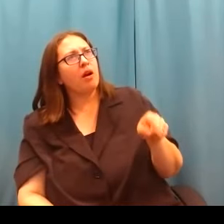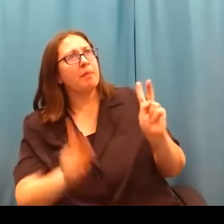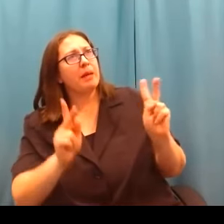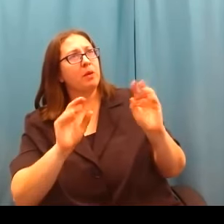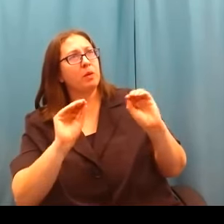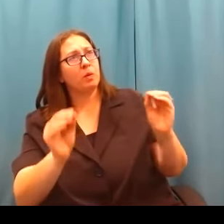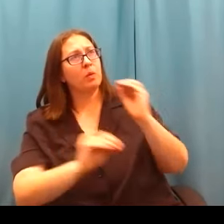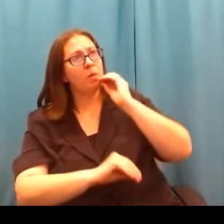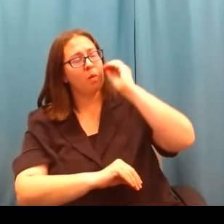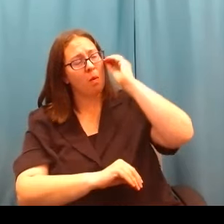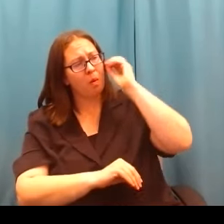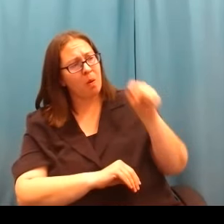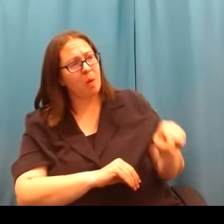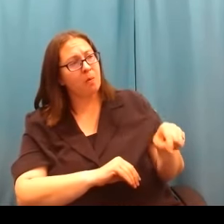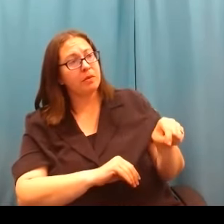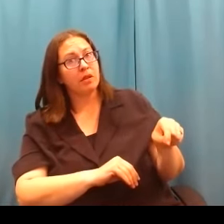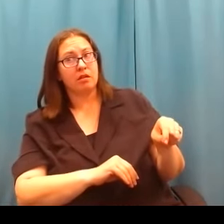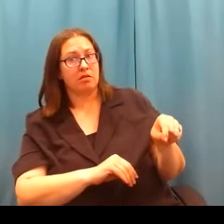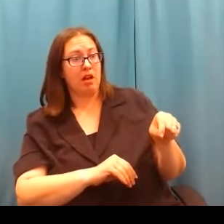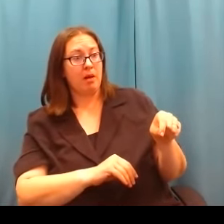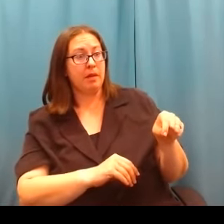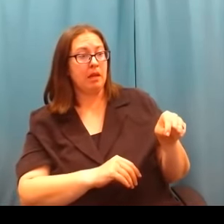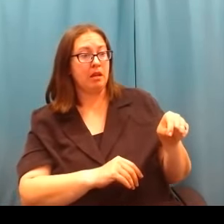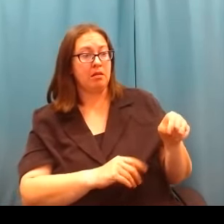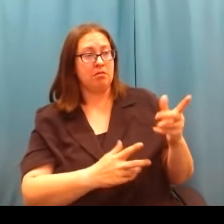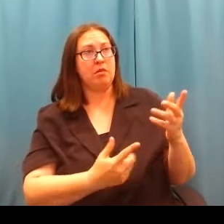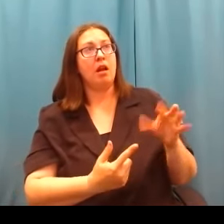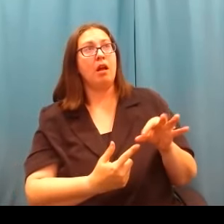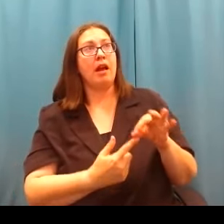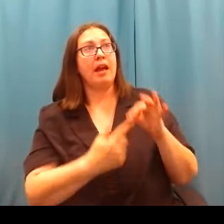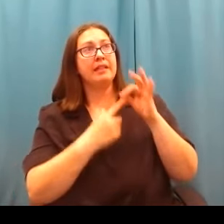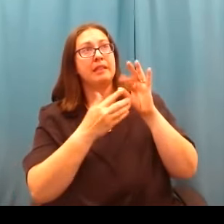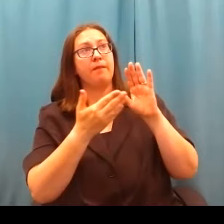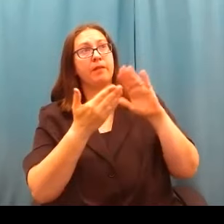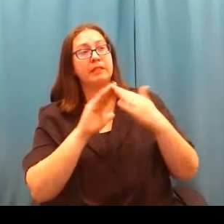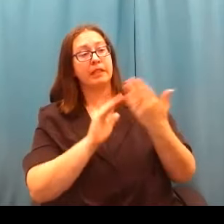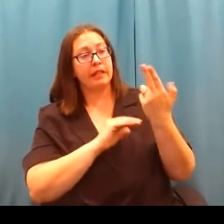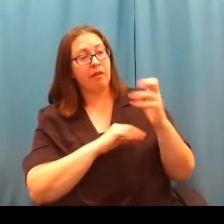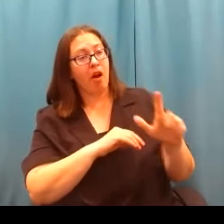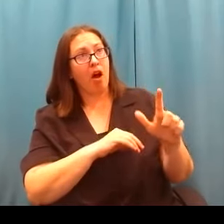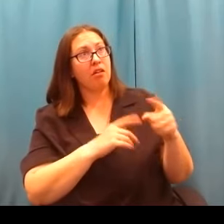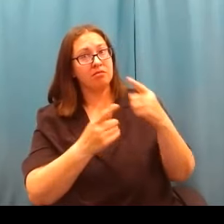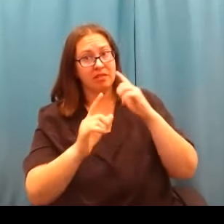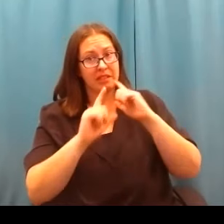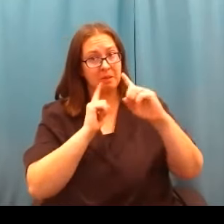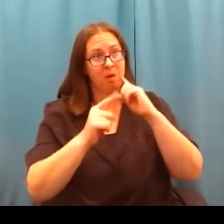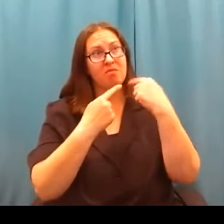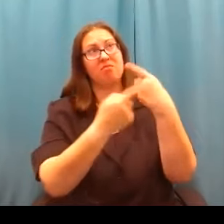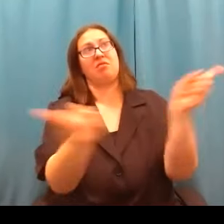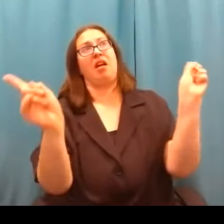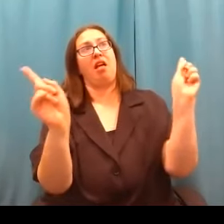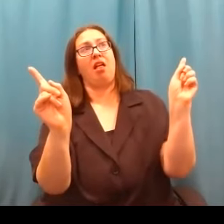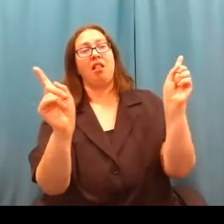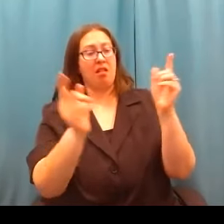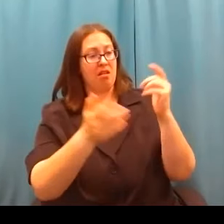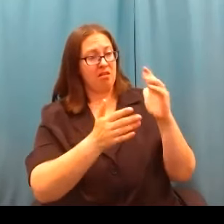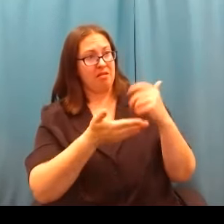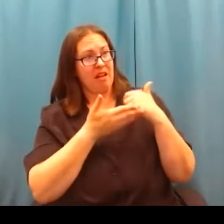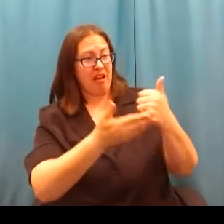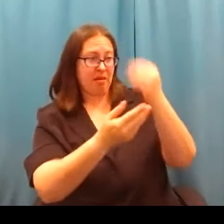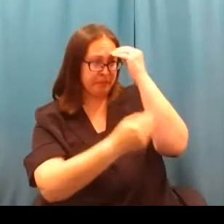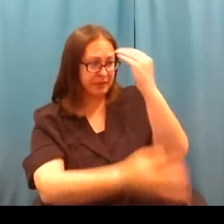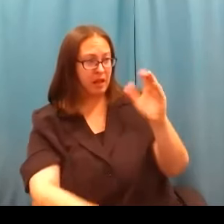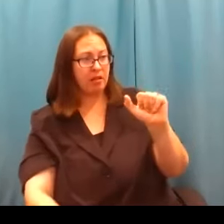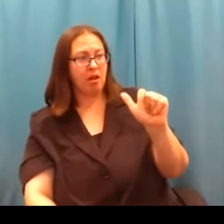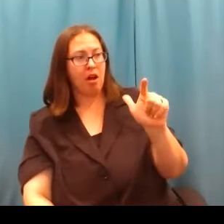outside communication outside of City Hall in planning for that, including the alderwoman for the ward?